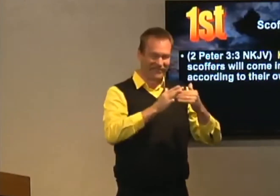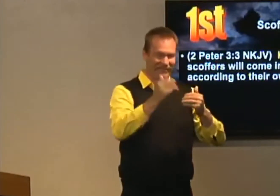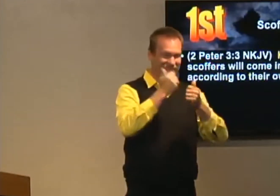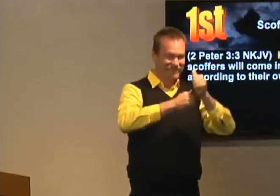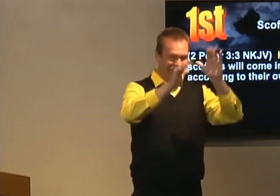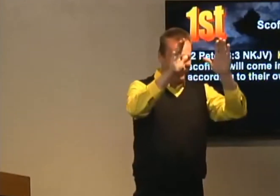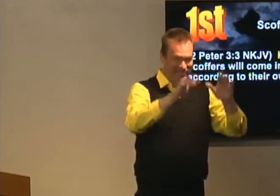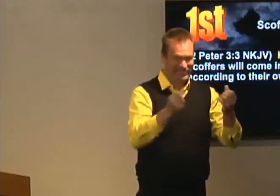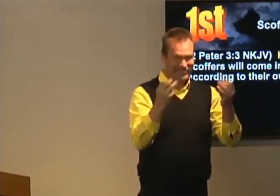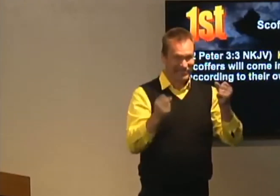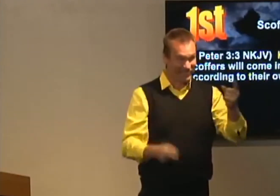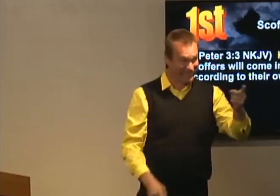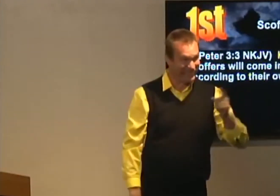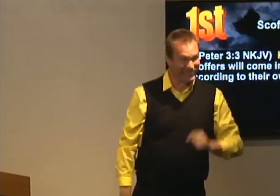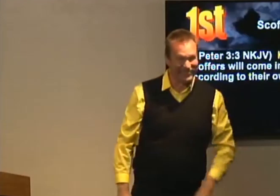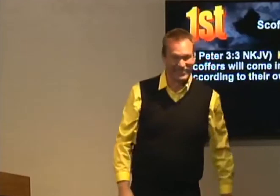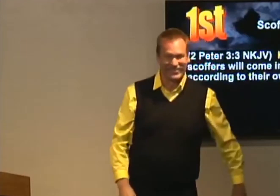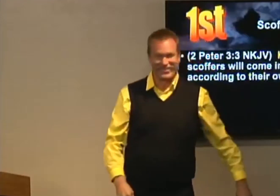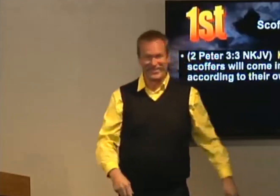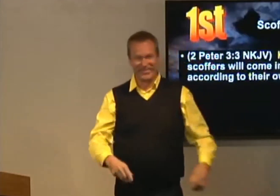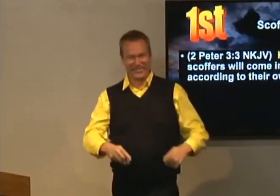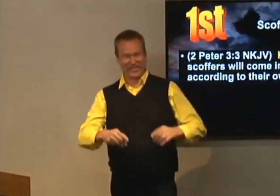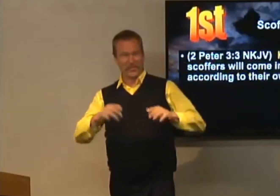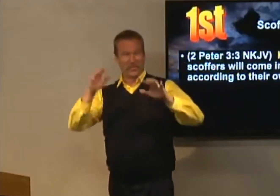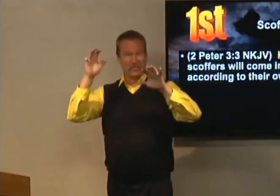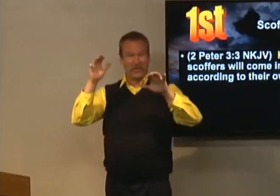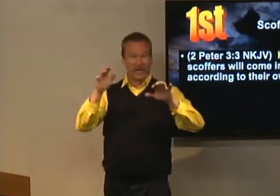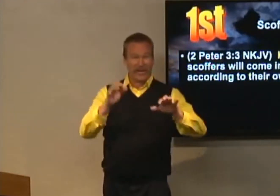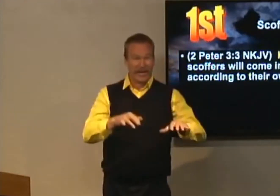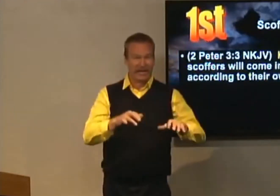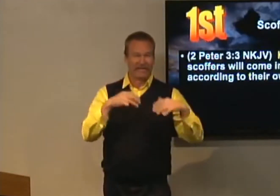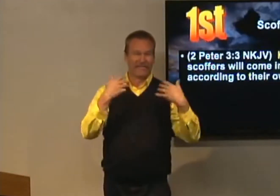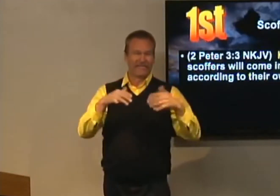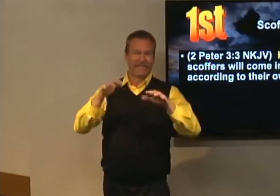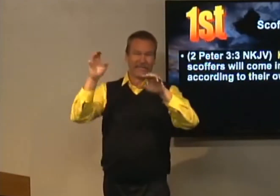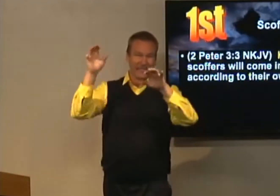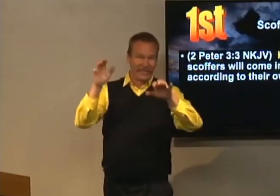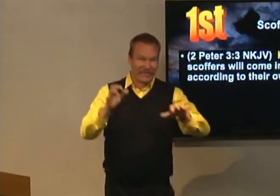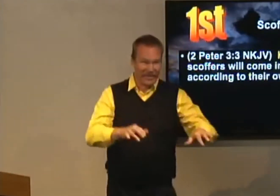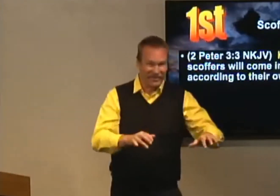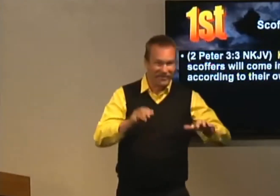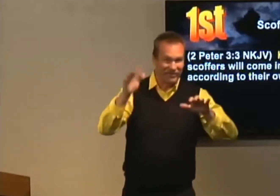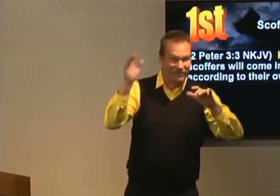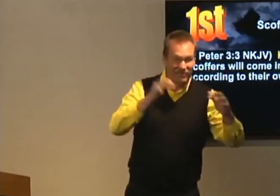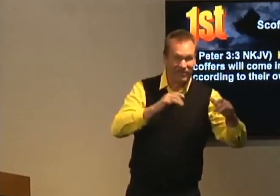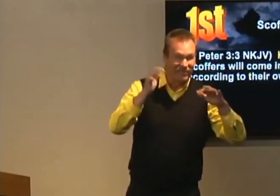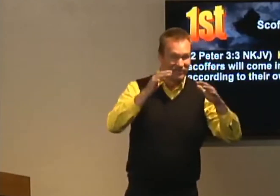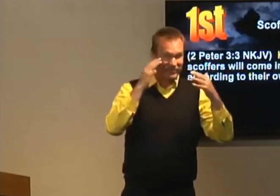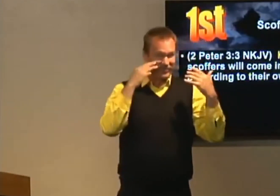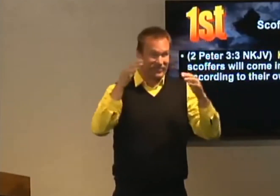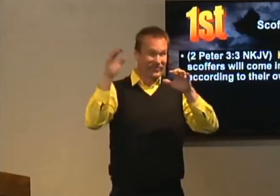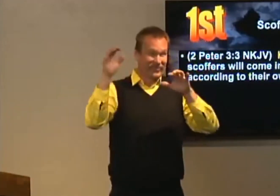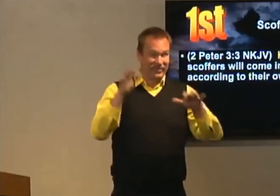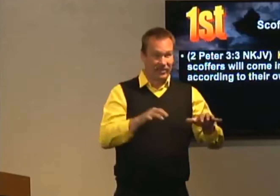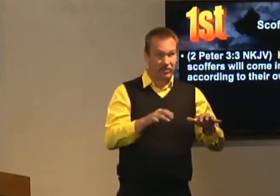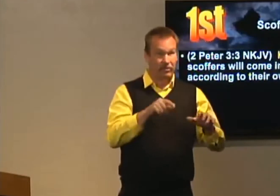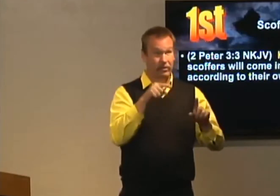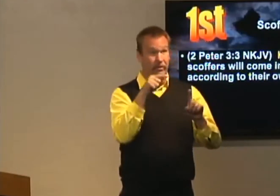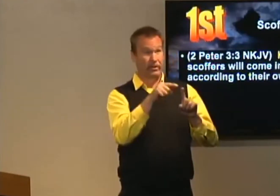signed, or Ron signed about the healing rain, you know, about the rains coming down and coming down and coming down, all